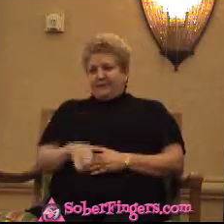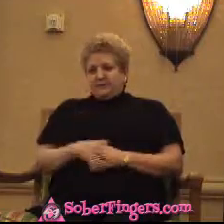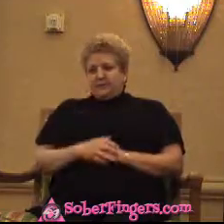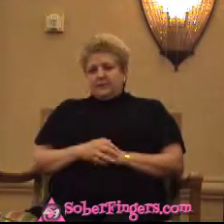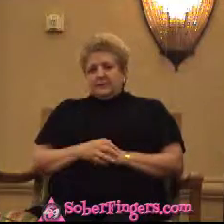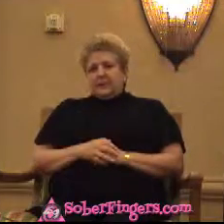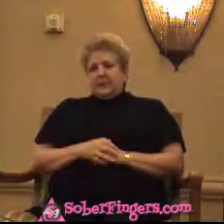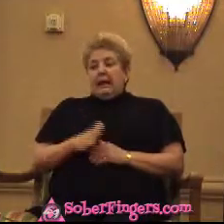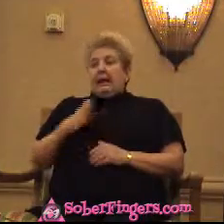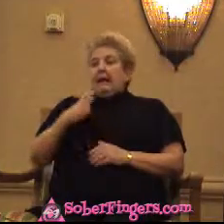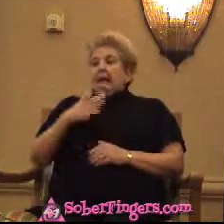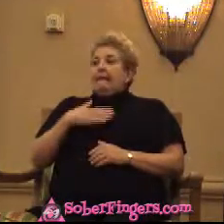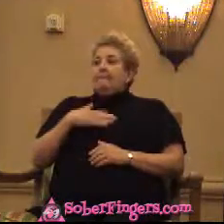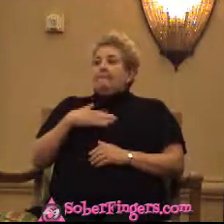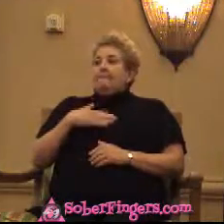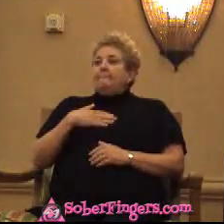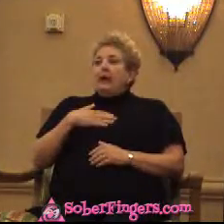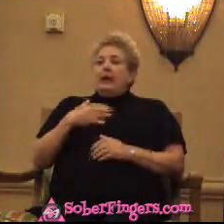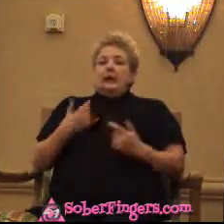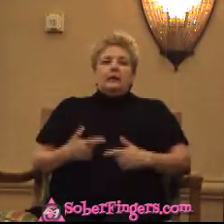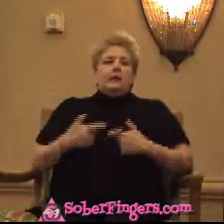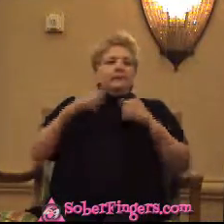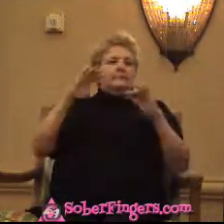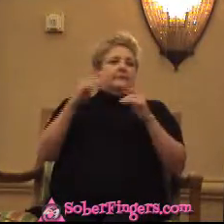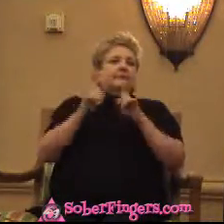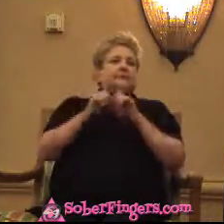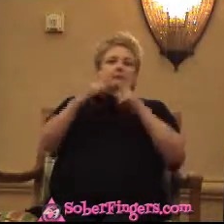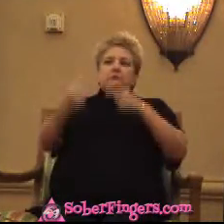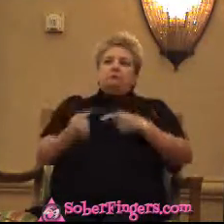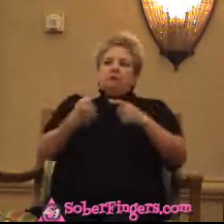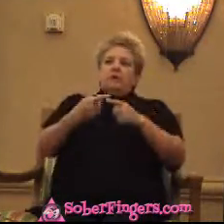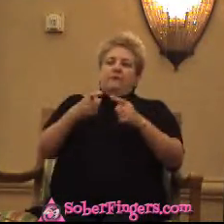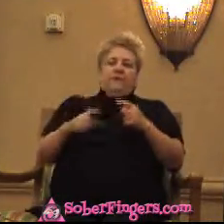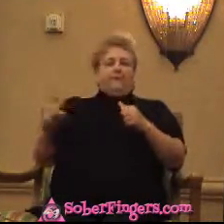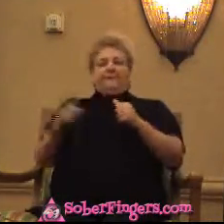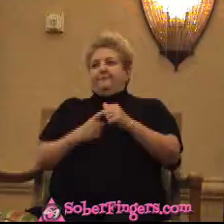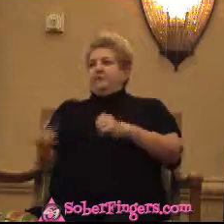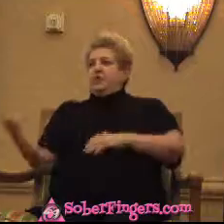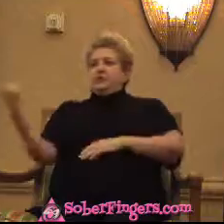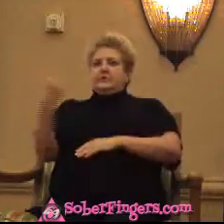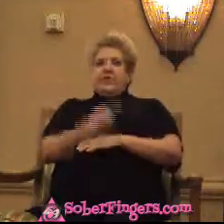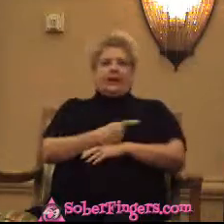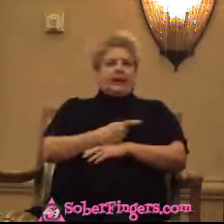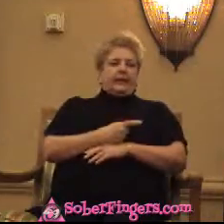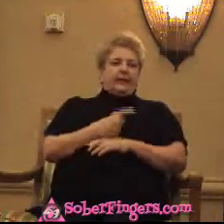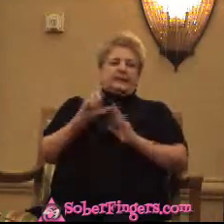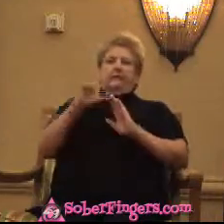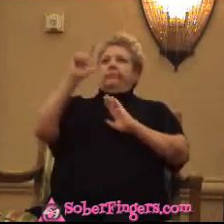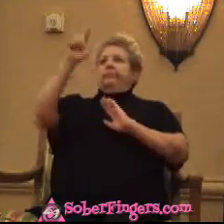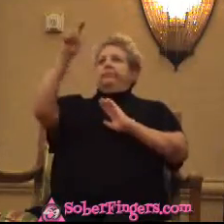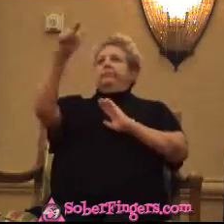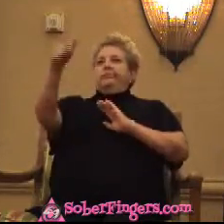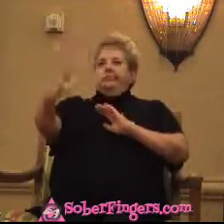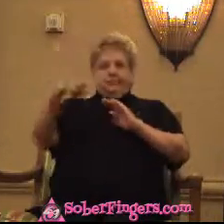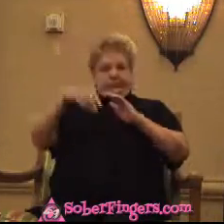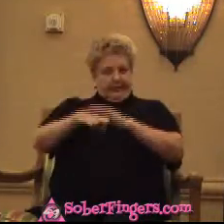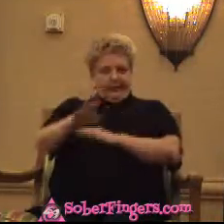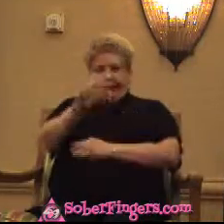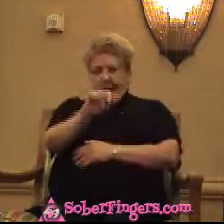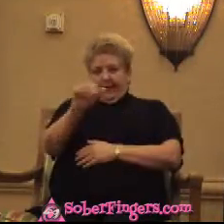a hassle from day one, it seemed like, until I way into Alcoholics Anonymous. And I